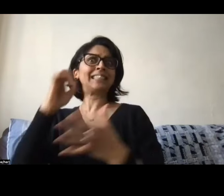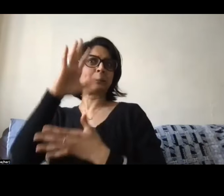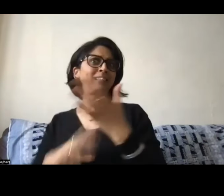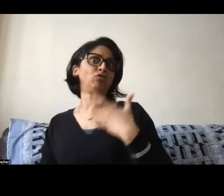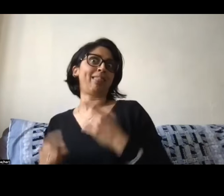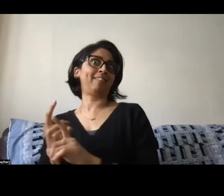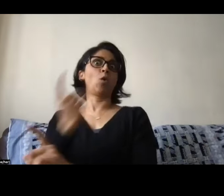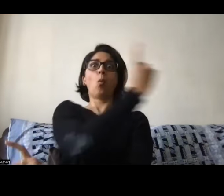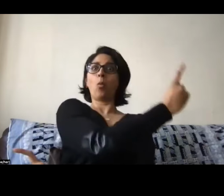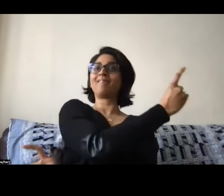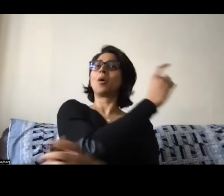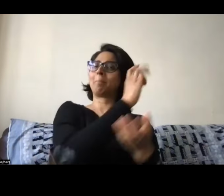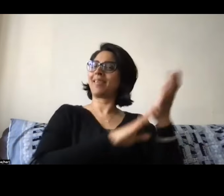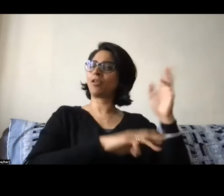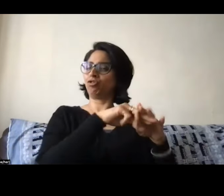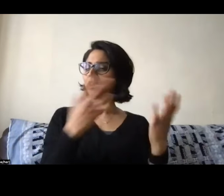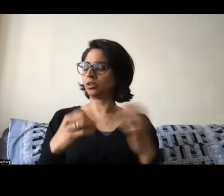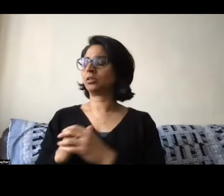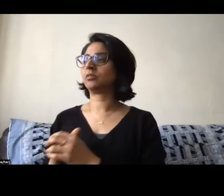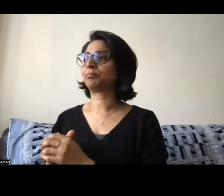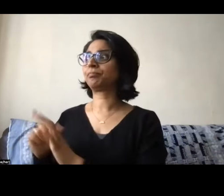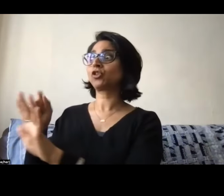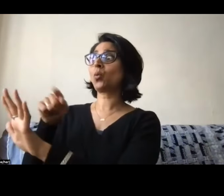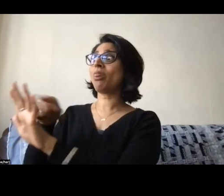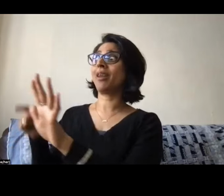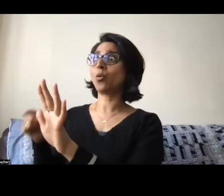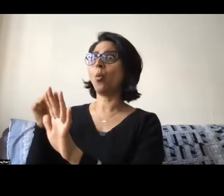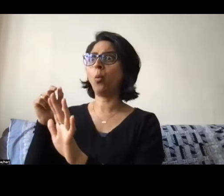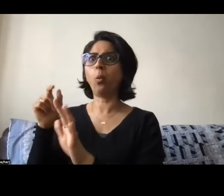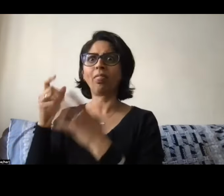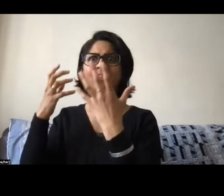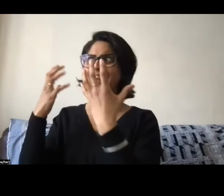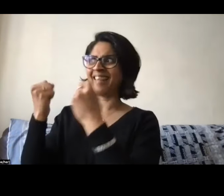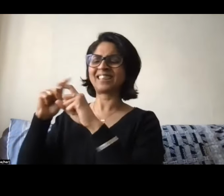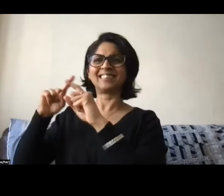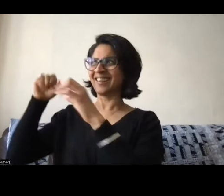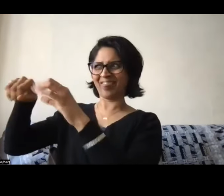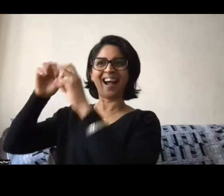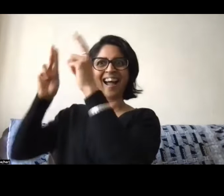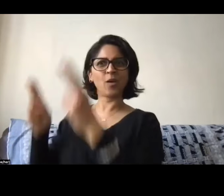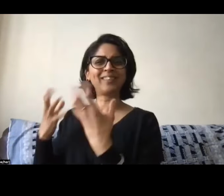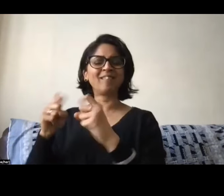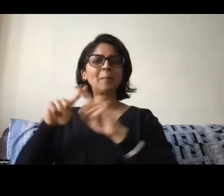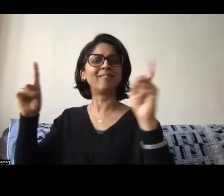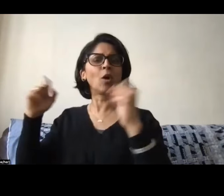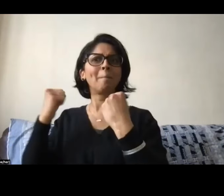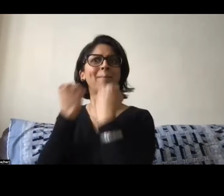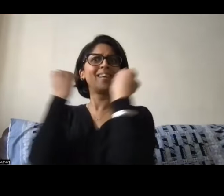moved from their family home. 1 person had experience living away from home, but